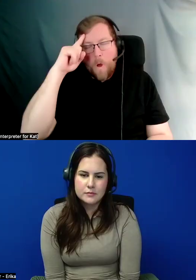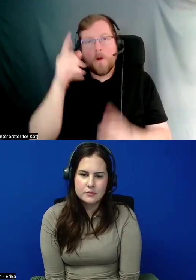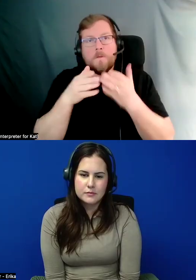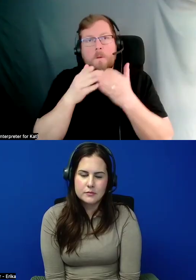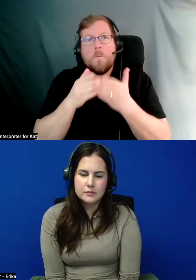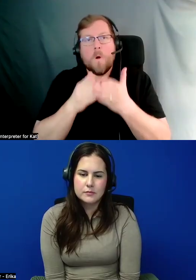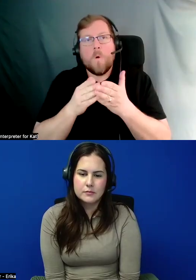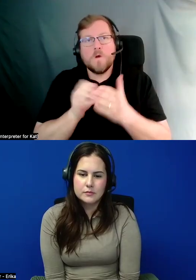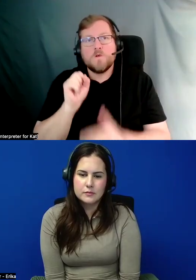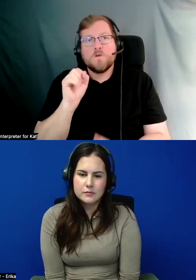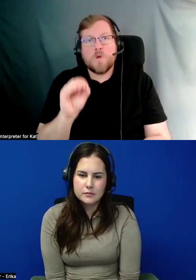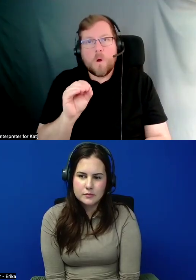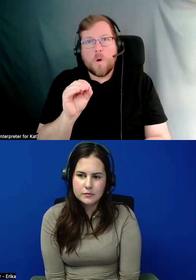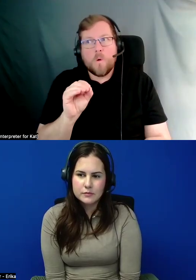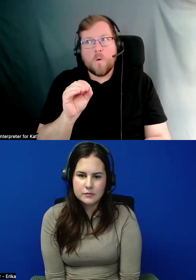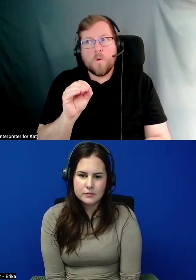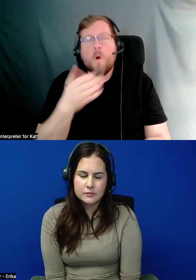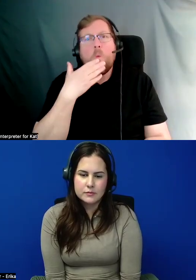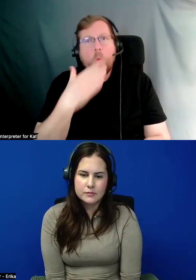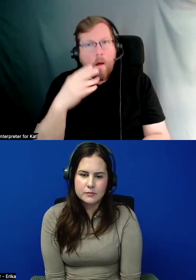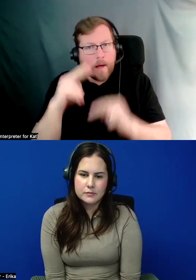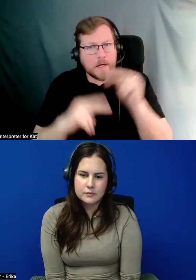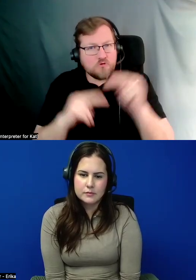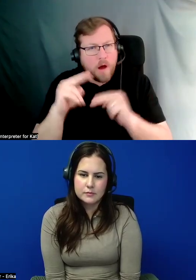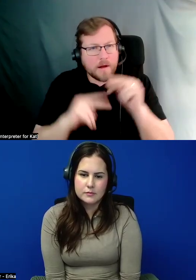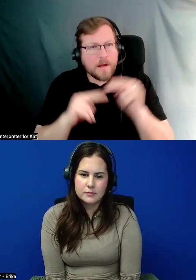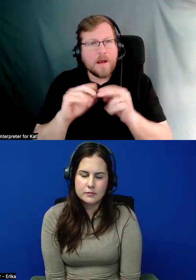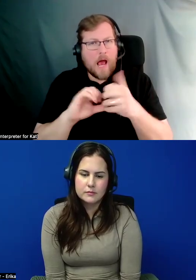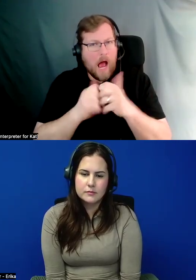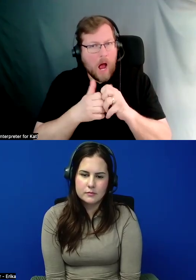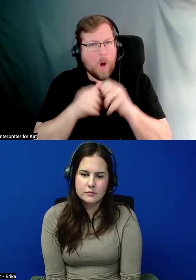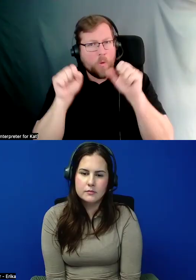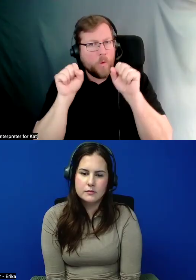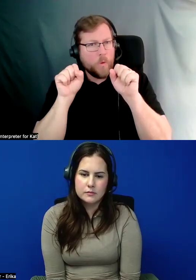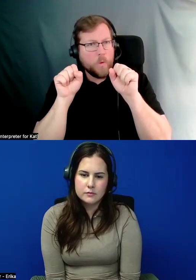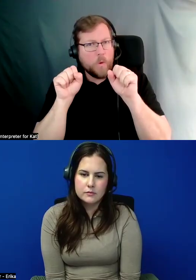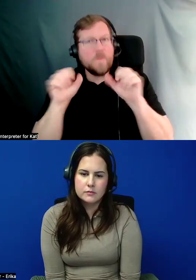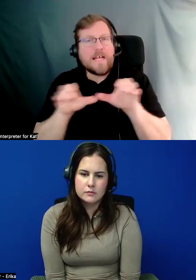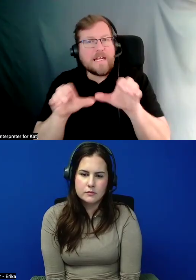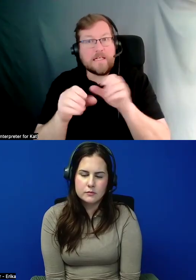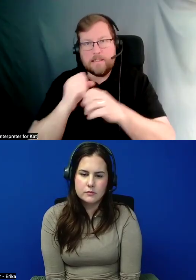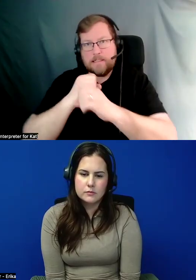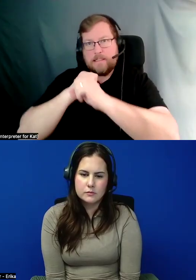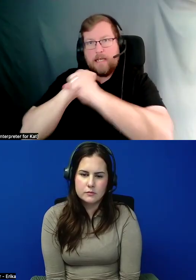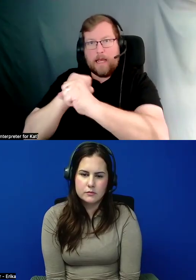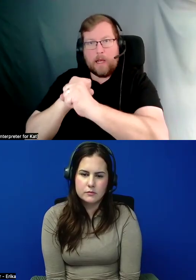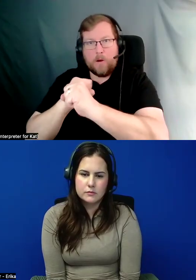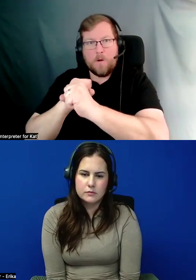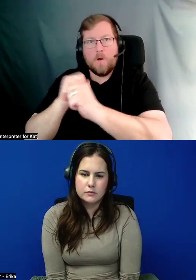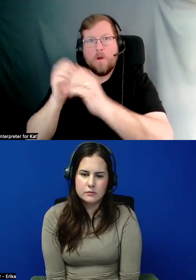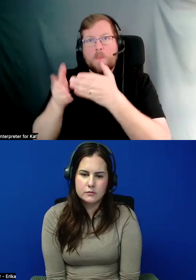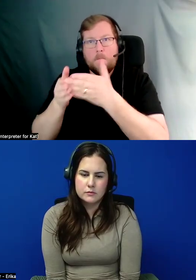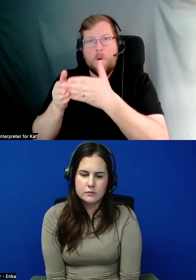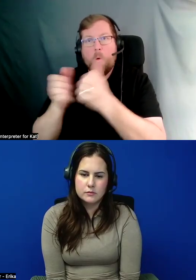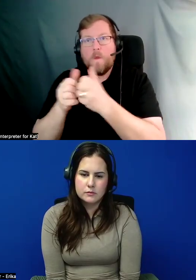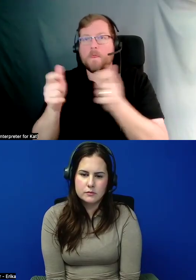very well construction, and I want to know how they were able to secure the boat along with three other